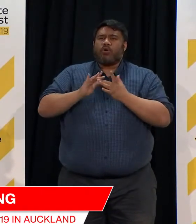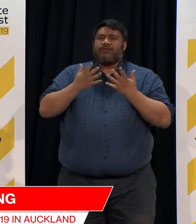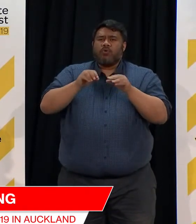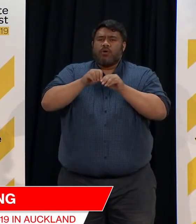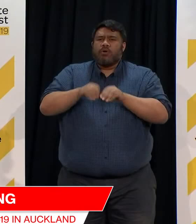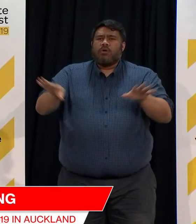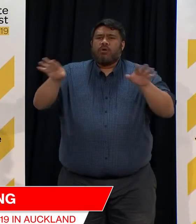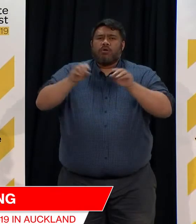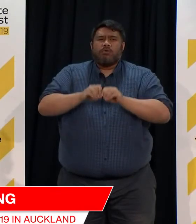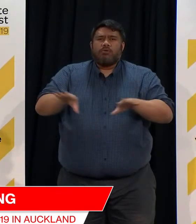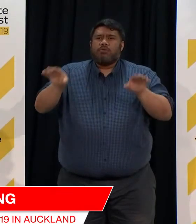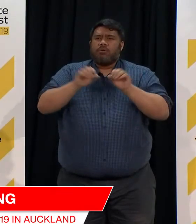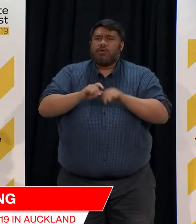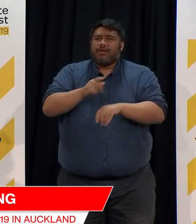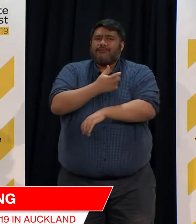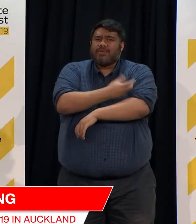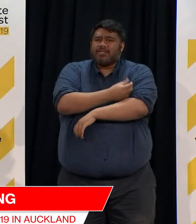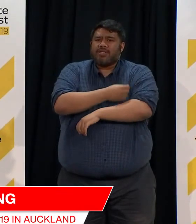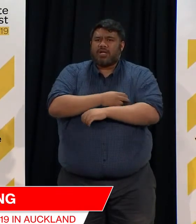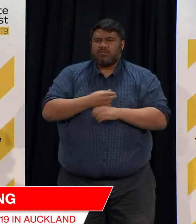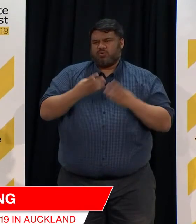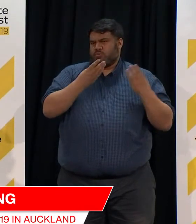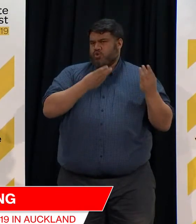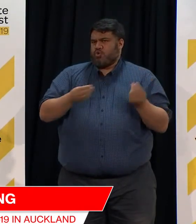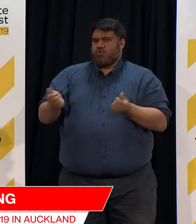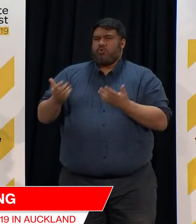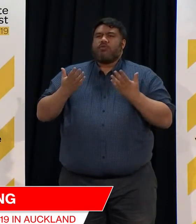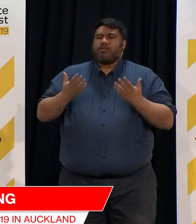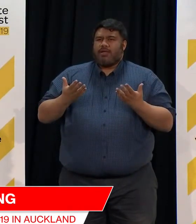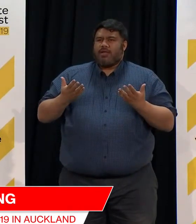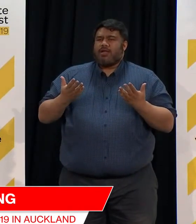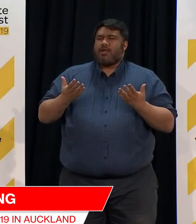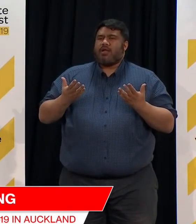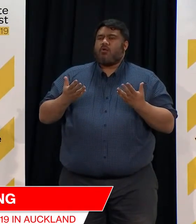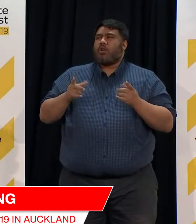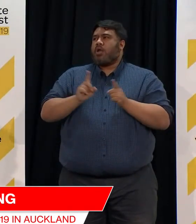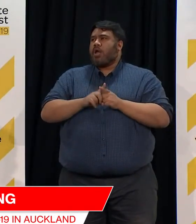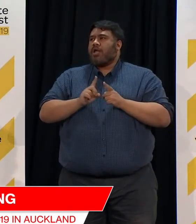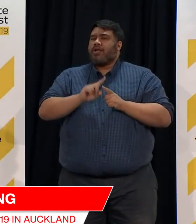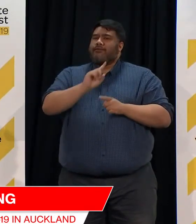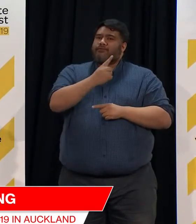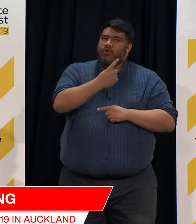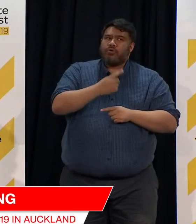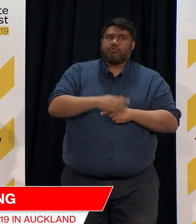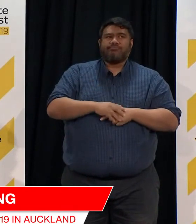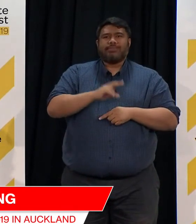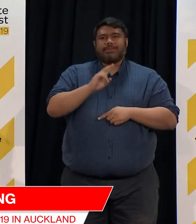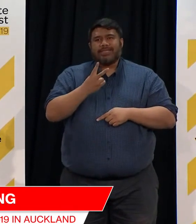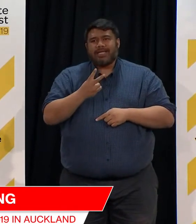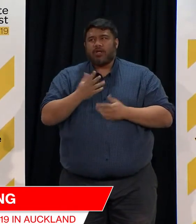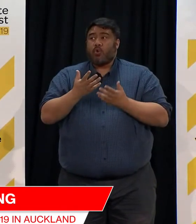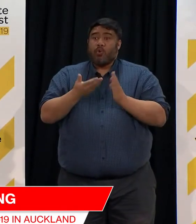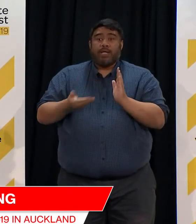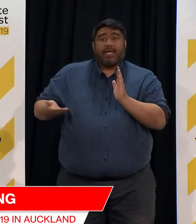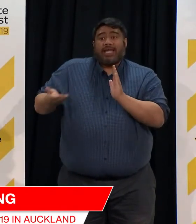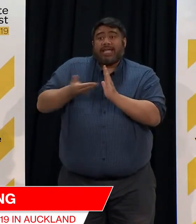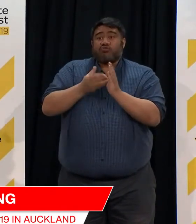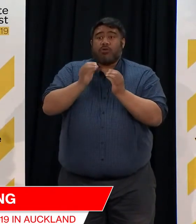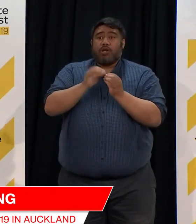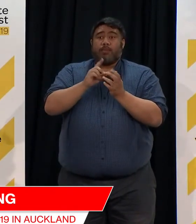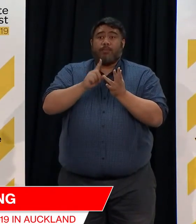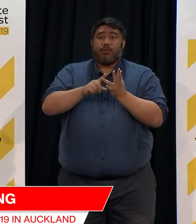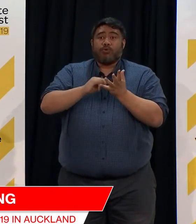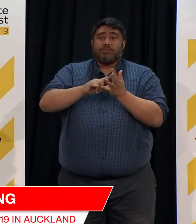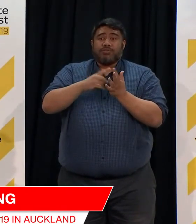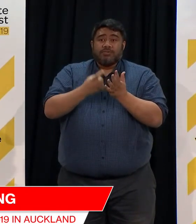to use for follow-up vaccinations. Whether it's booster shots or whether it's if you like, a whole nother round